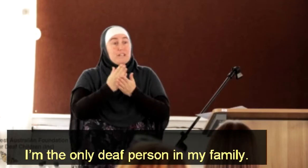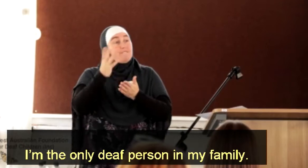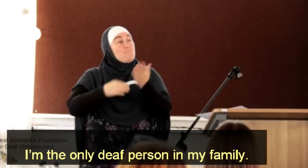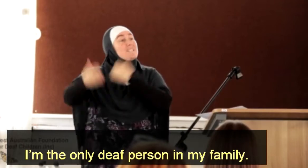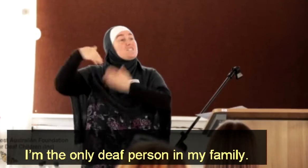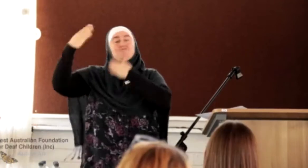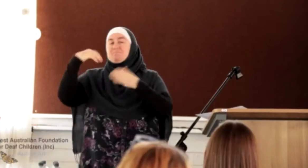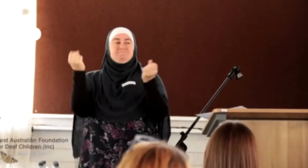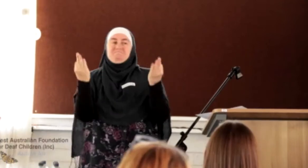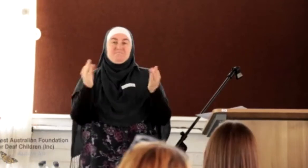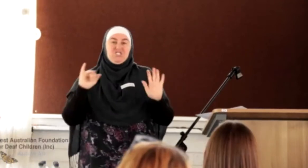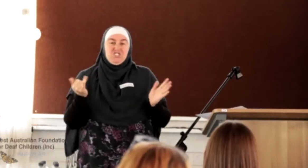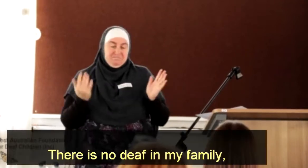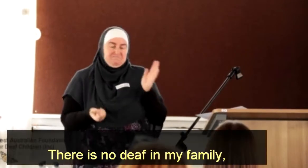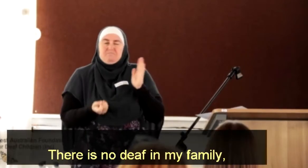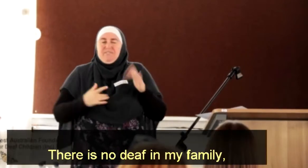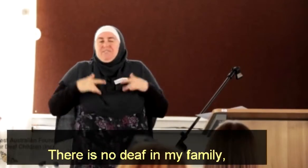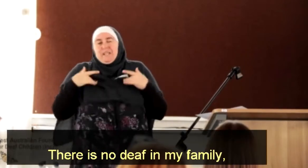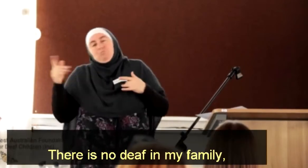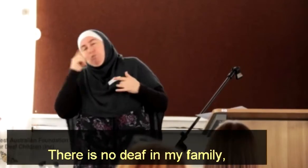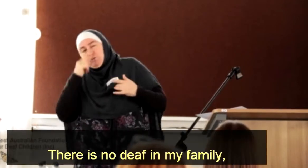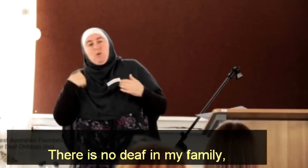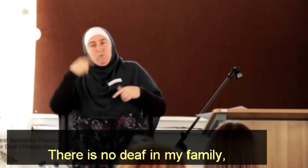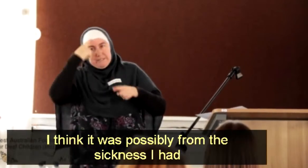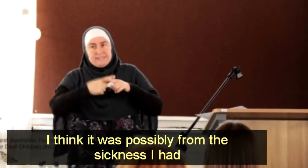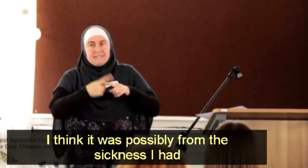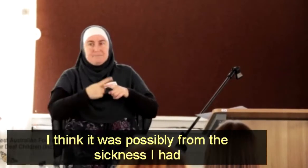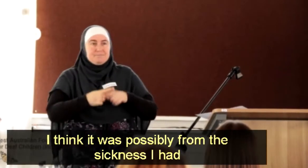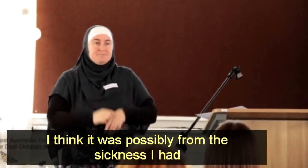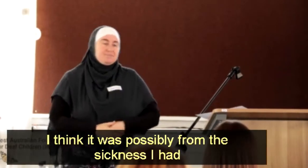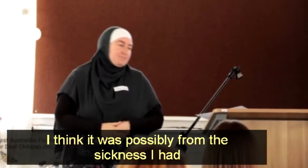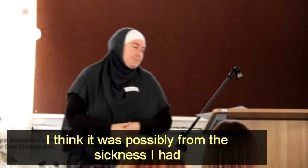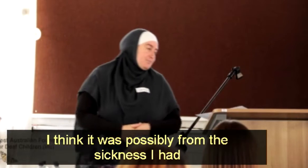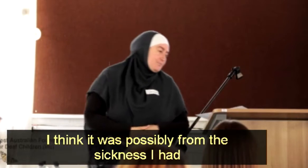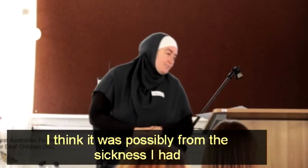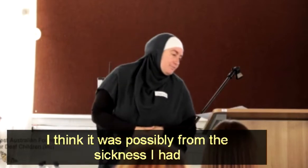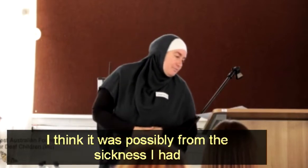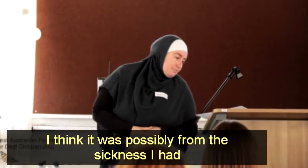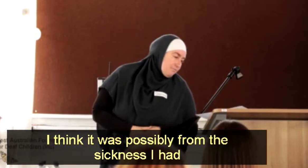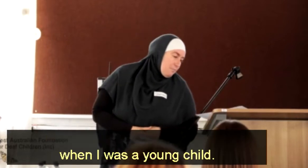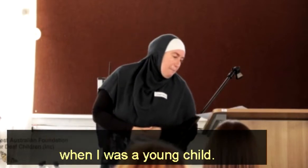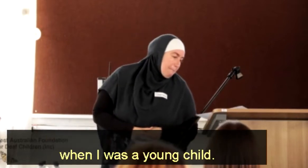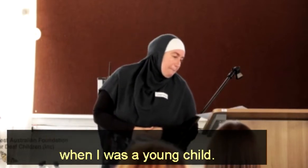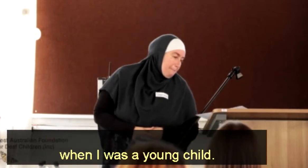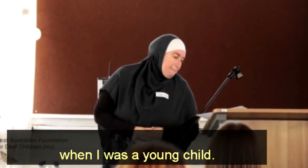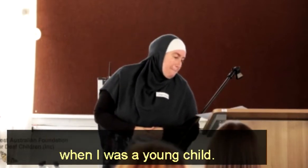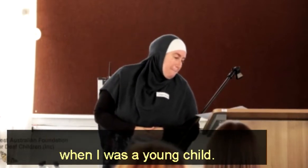family. There is no deaf in my family. I think it was possibly from the sickness I had when I was a young child.